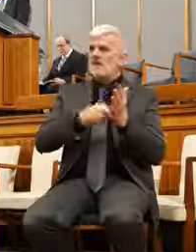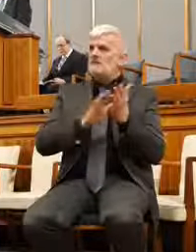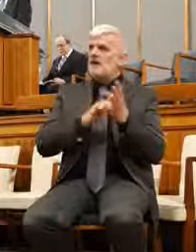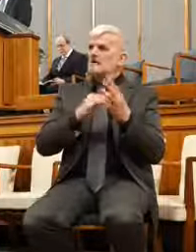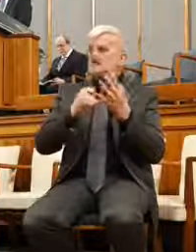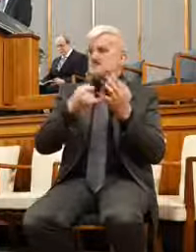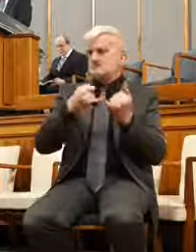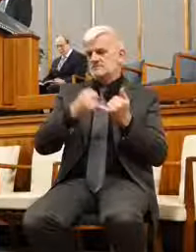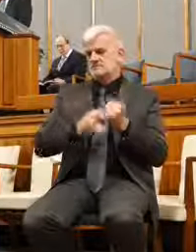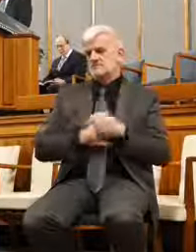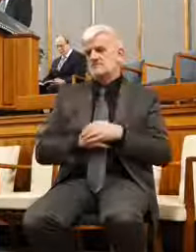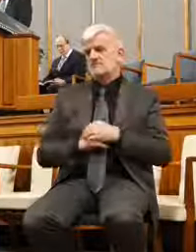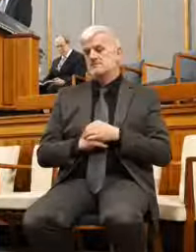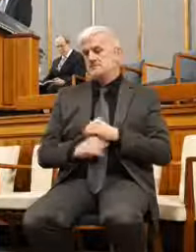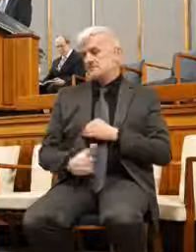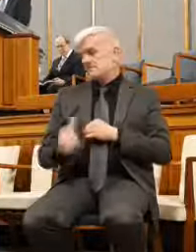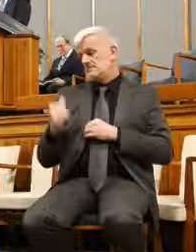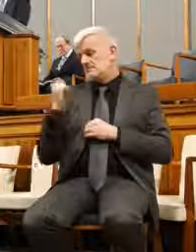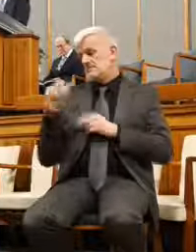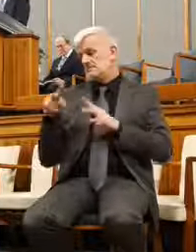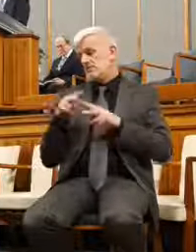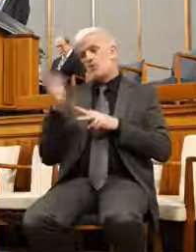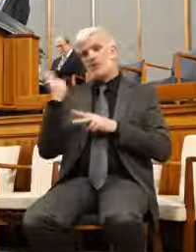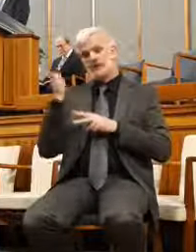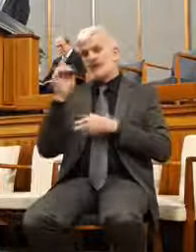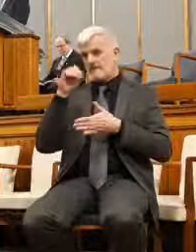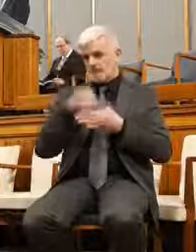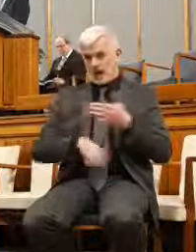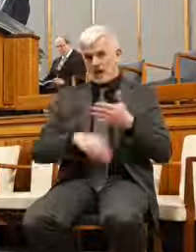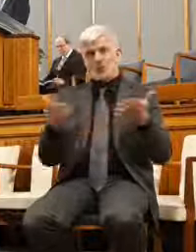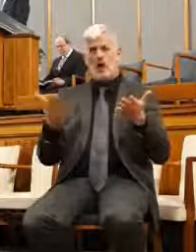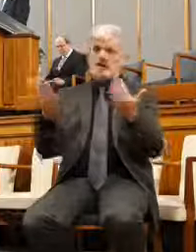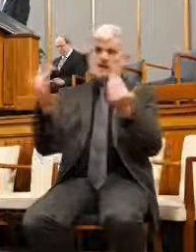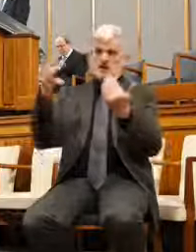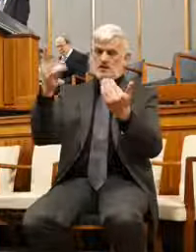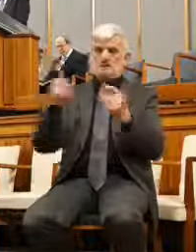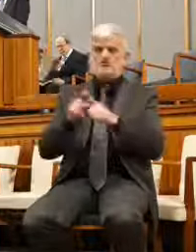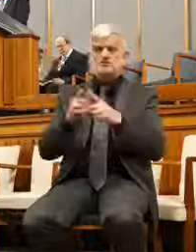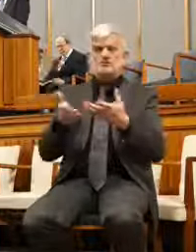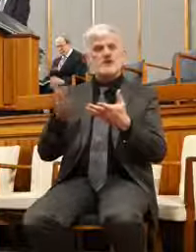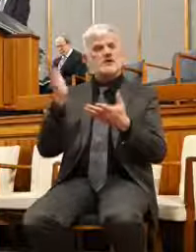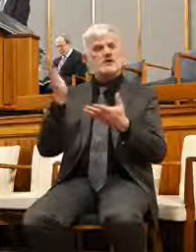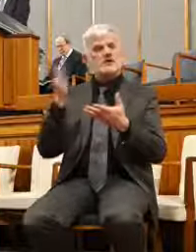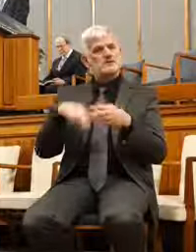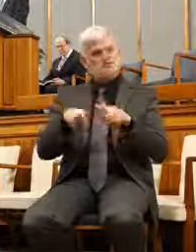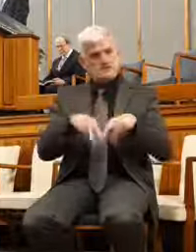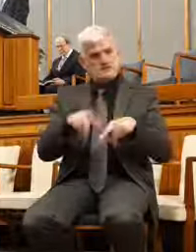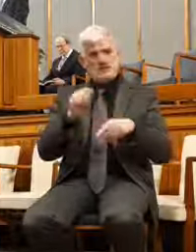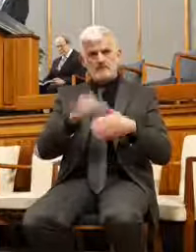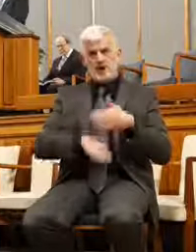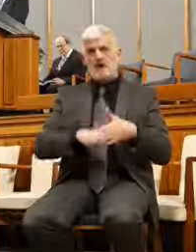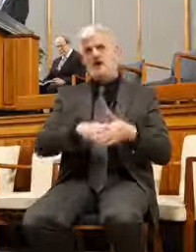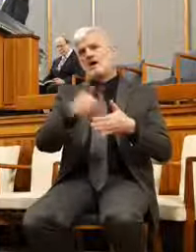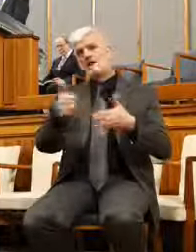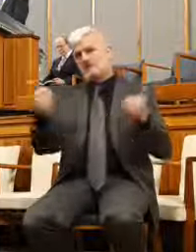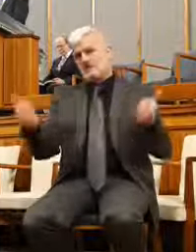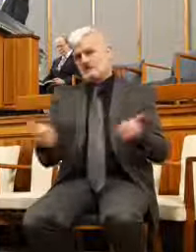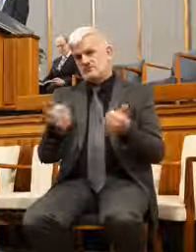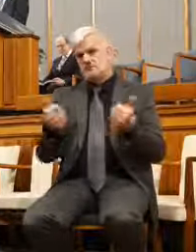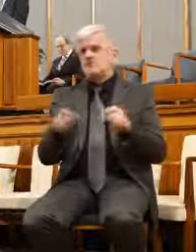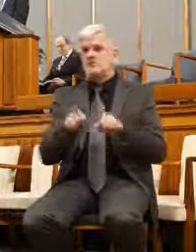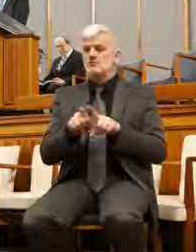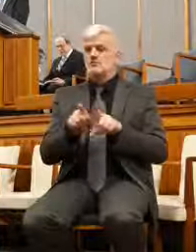Audio and video recordings of recent ministry are available in the entrance vestibule. Today's ministry will be available after this evening service,